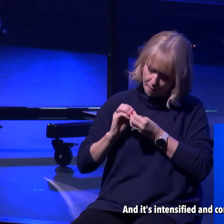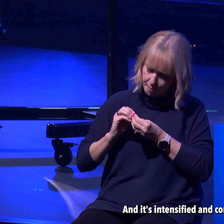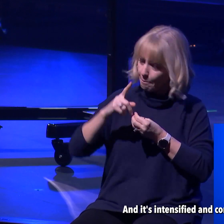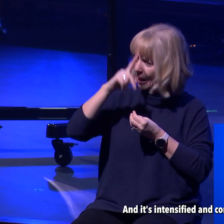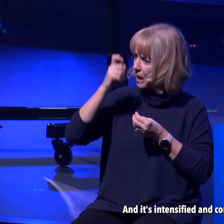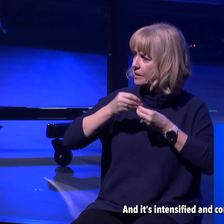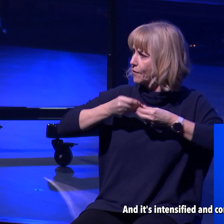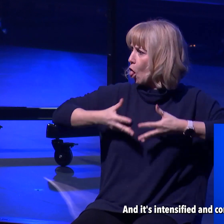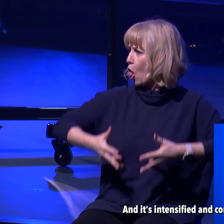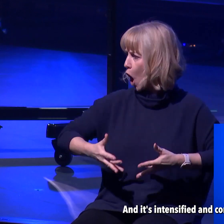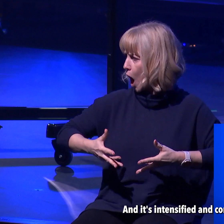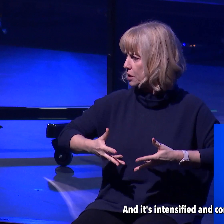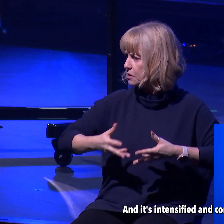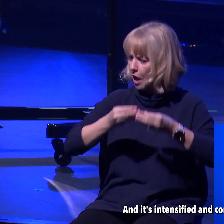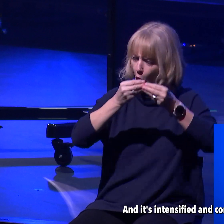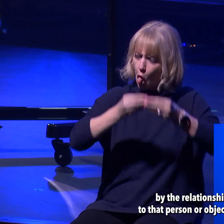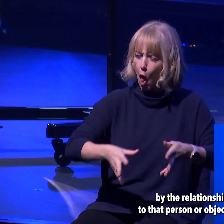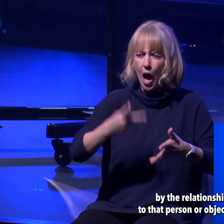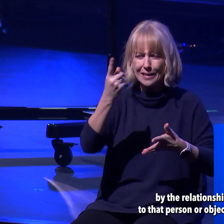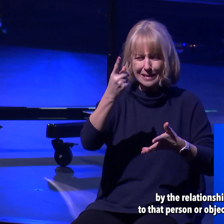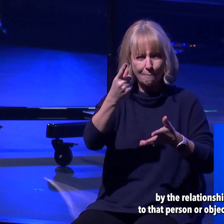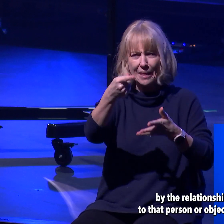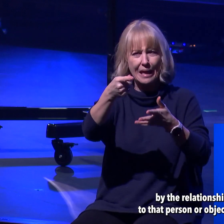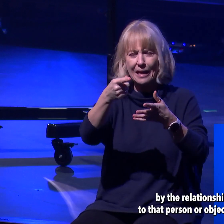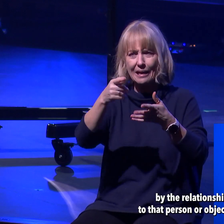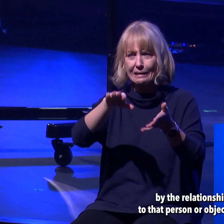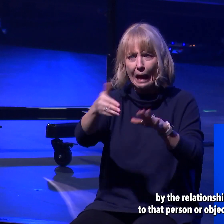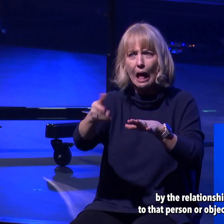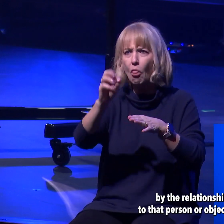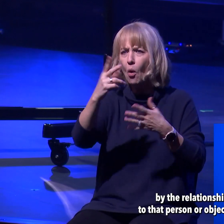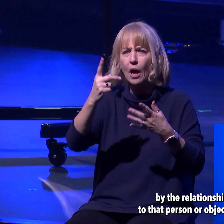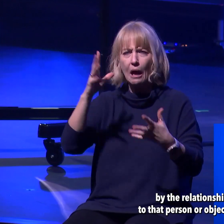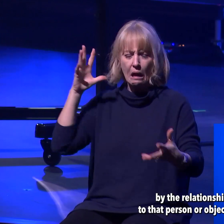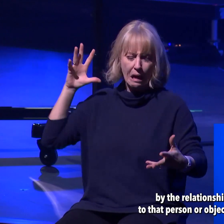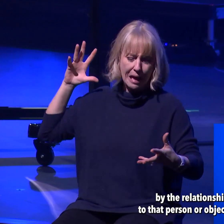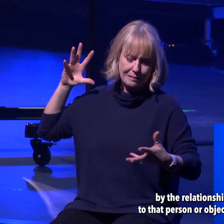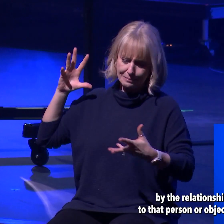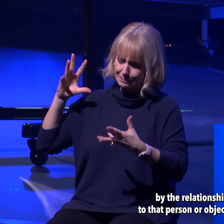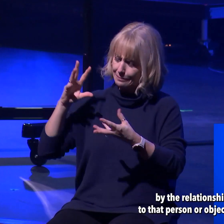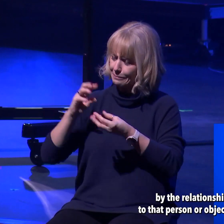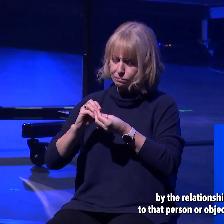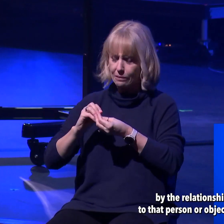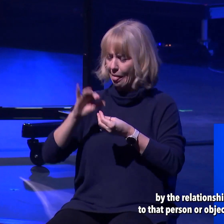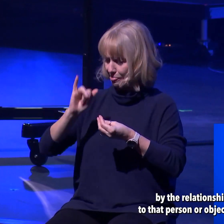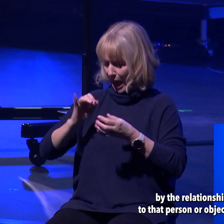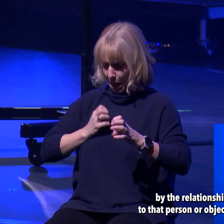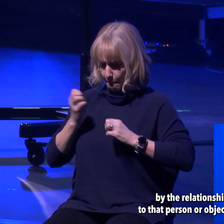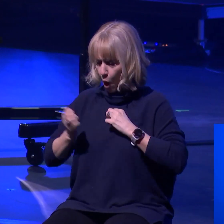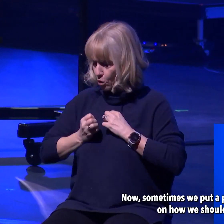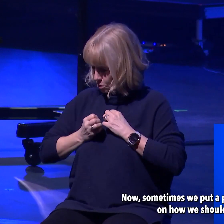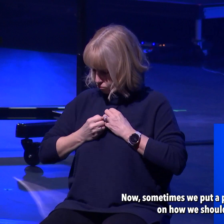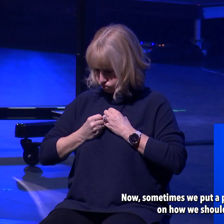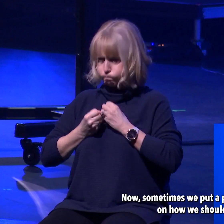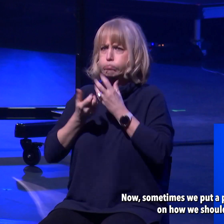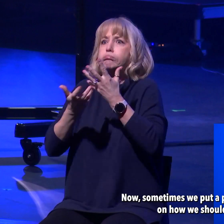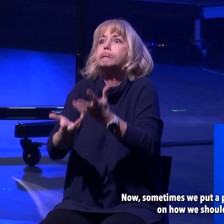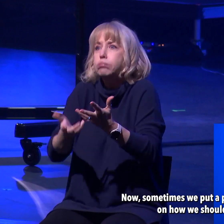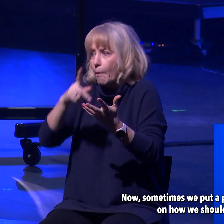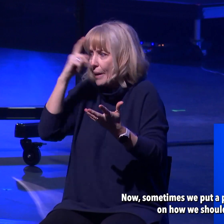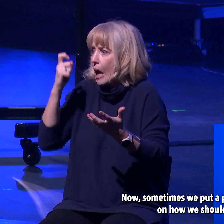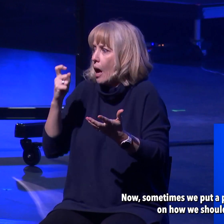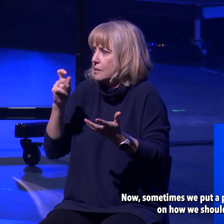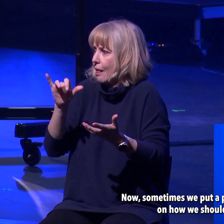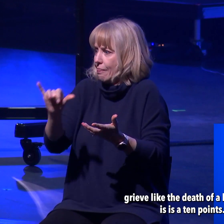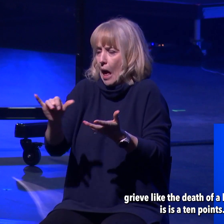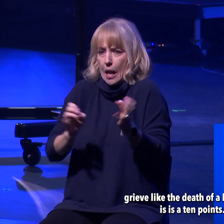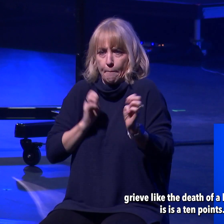it's intensified and complicated by the relationship to that person or object lost. Now, sometimes we put a point